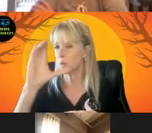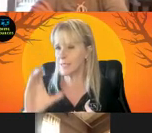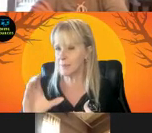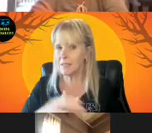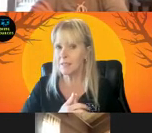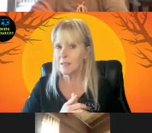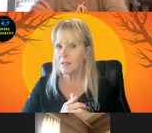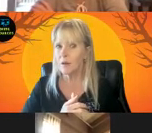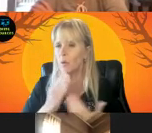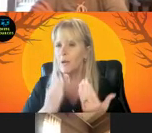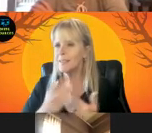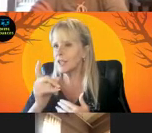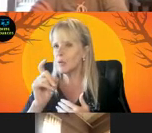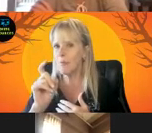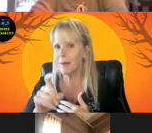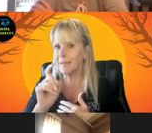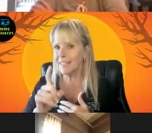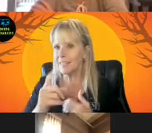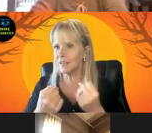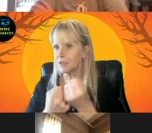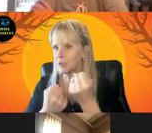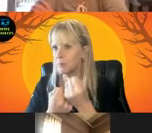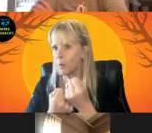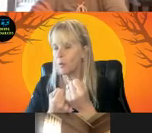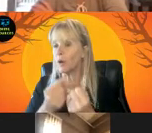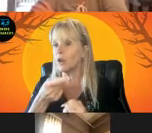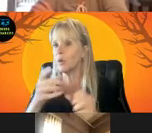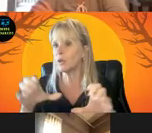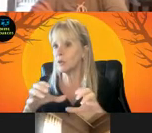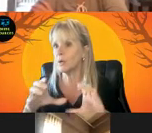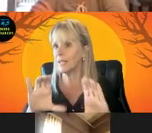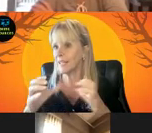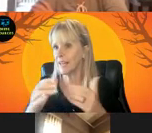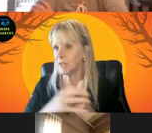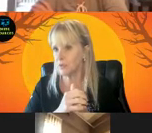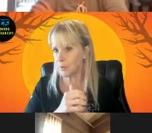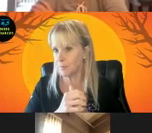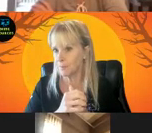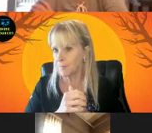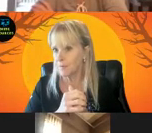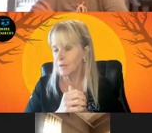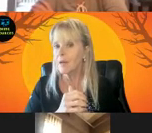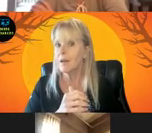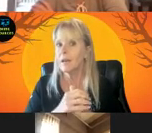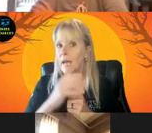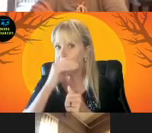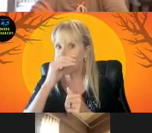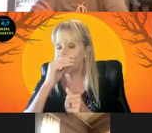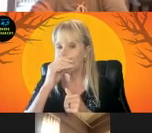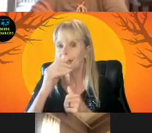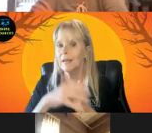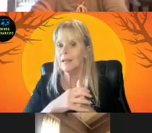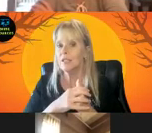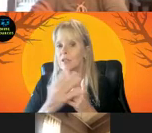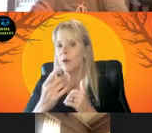for Christmas, what is that you might be needing to support what you are doing in the classroom?